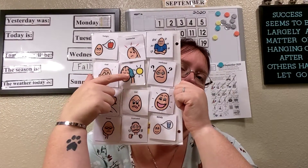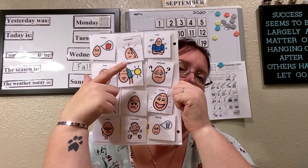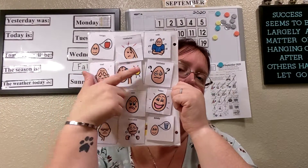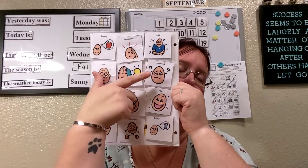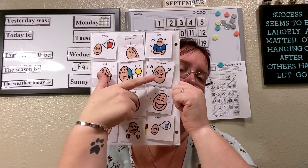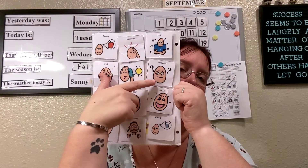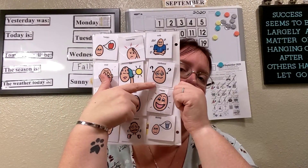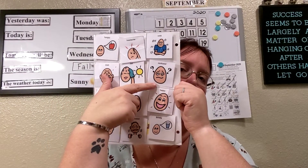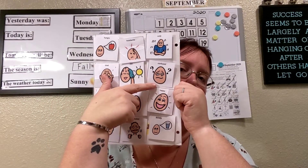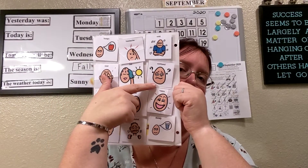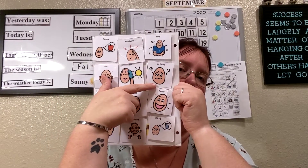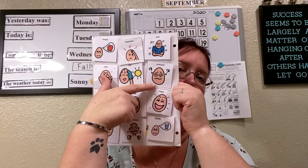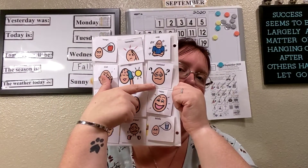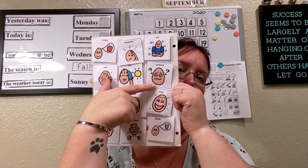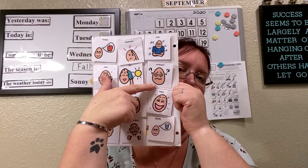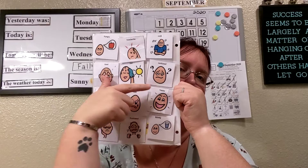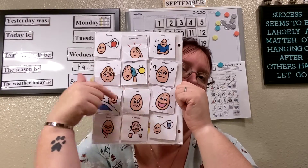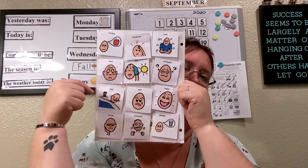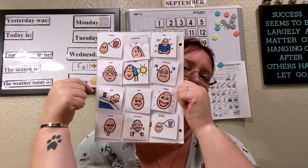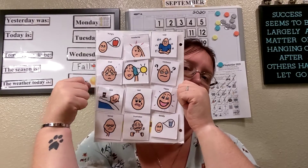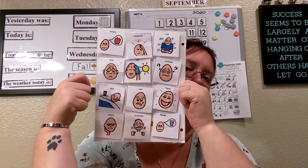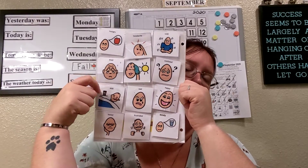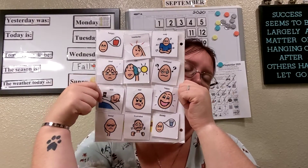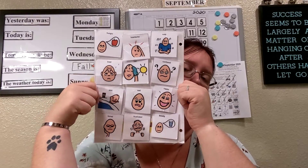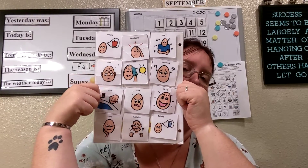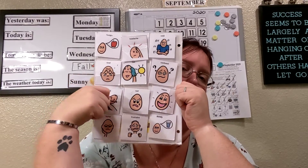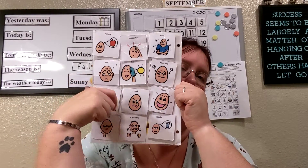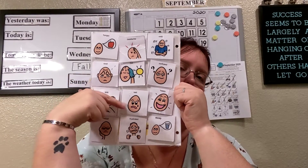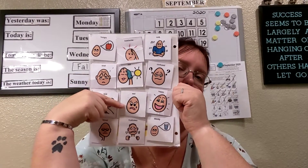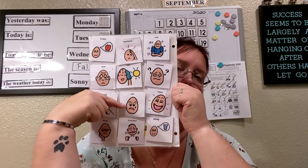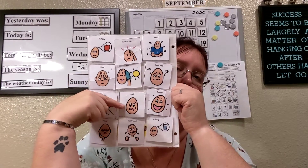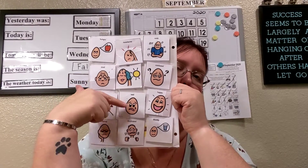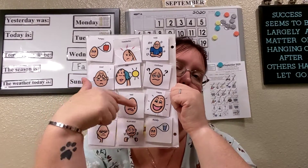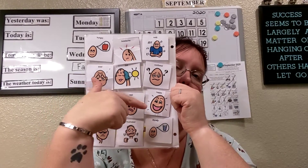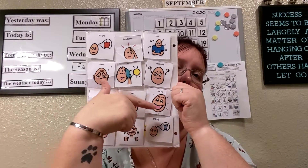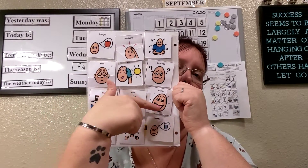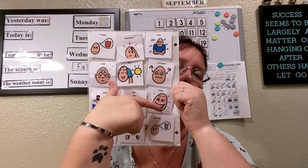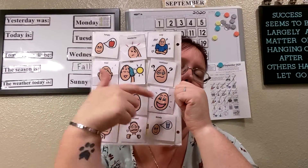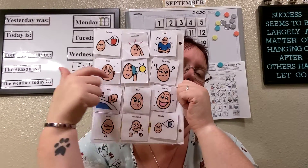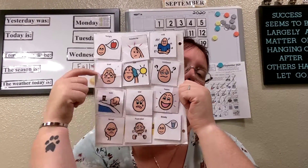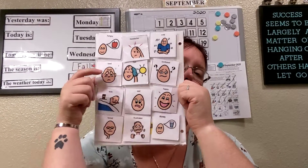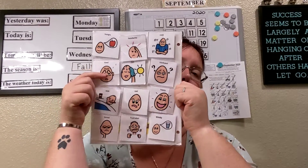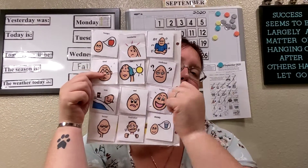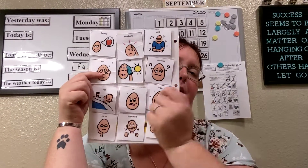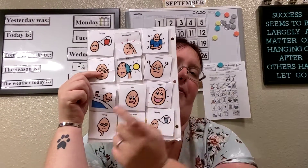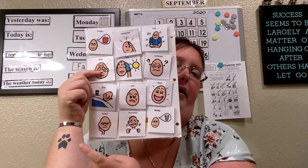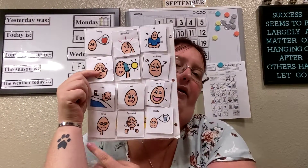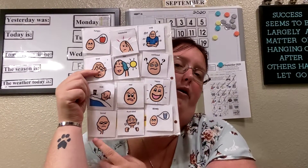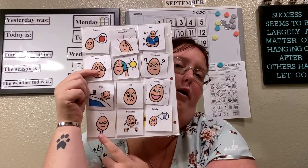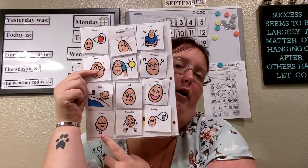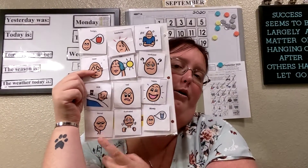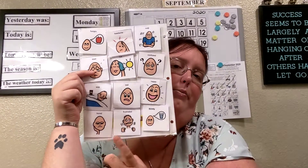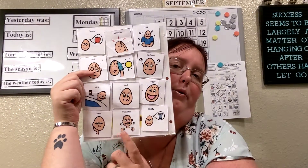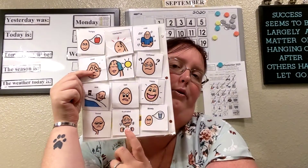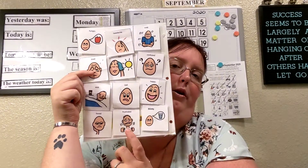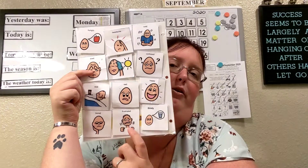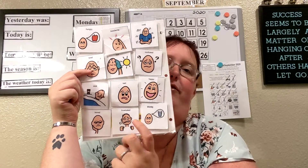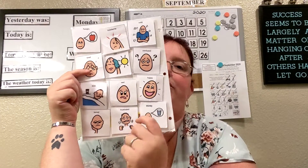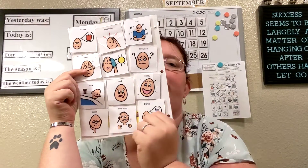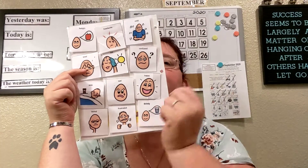you hot? Are you confused? Are you sick? Are you sad? Are you happy? Are you bored? Are you frustrated? Are